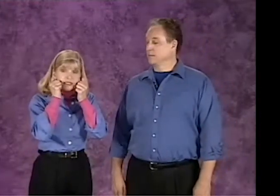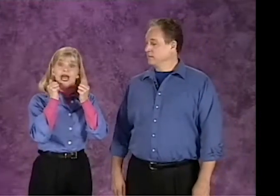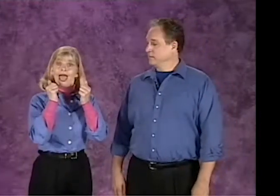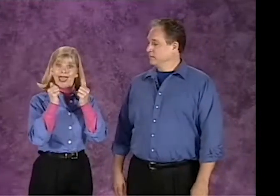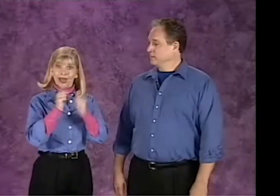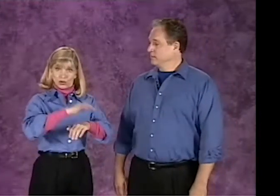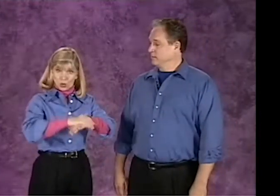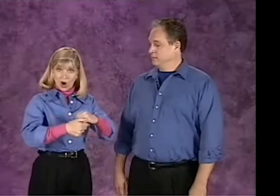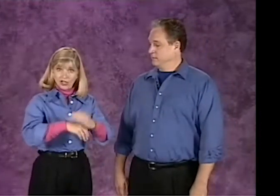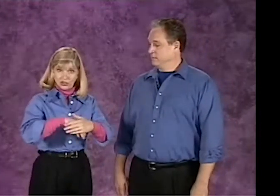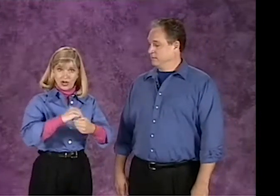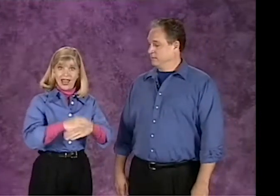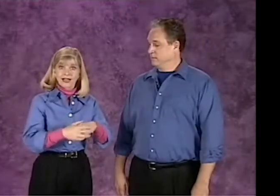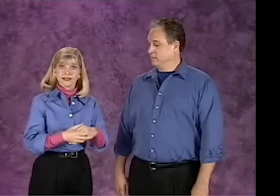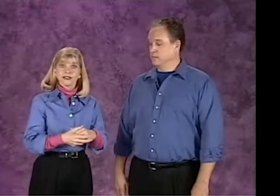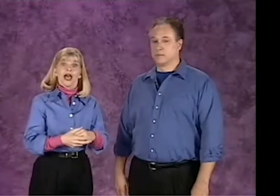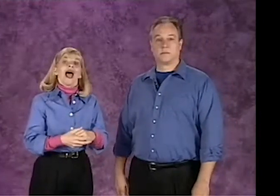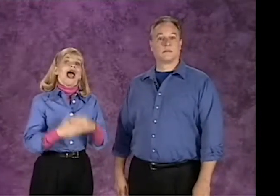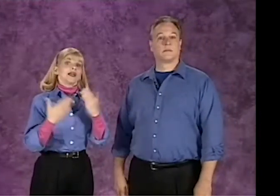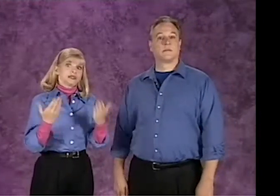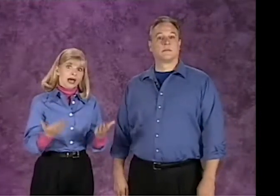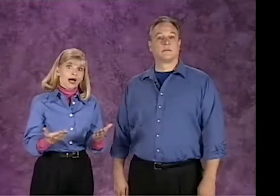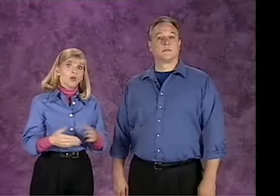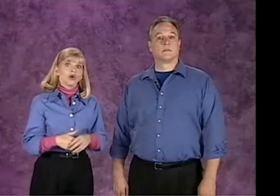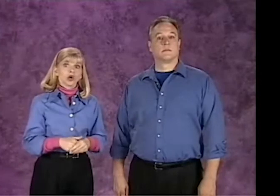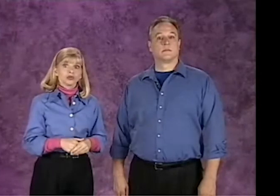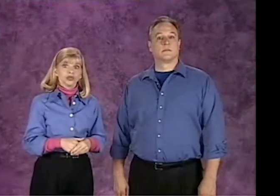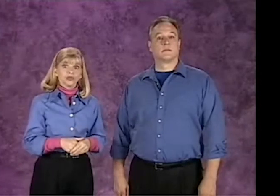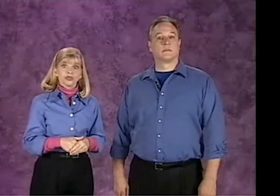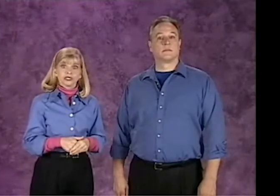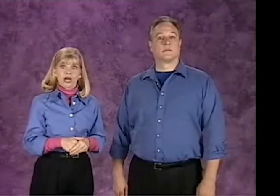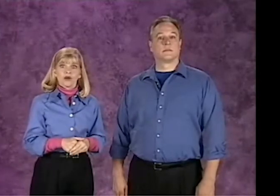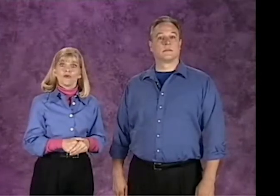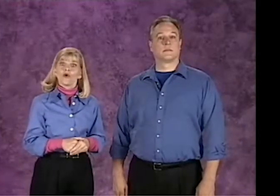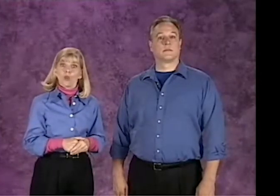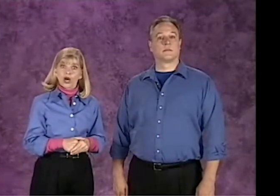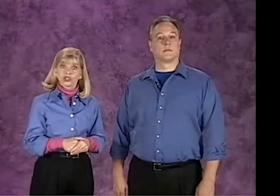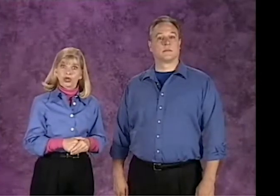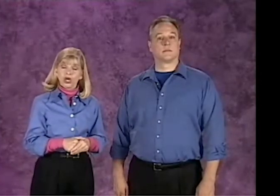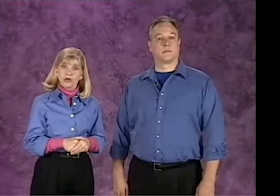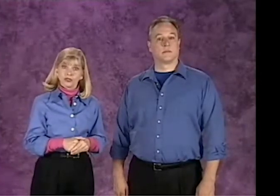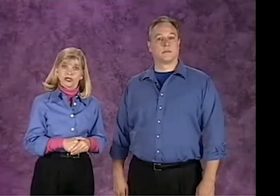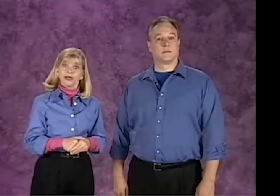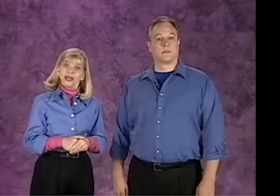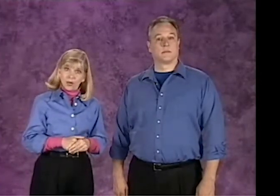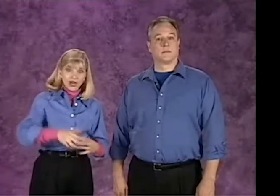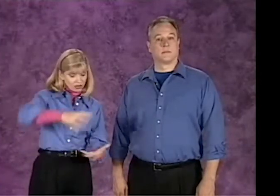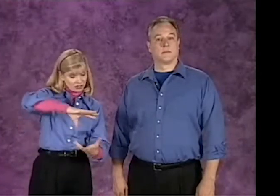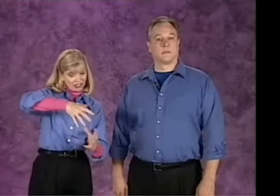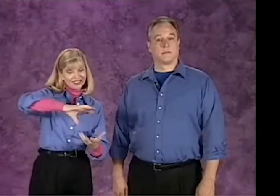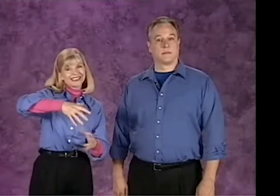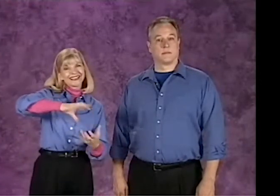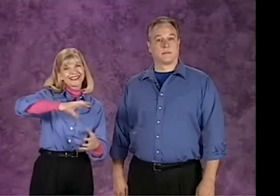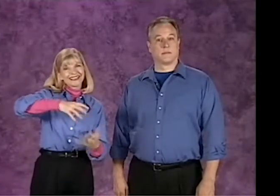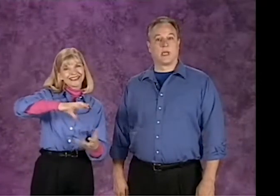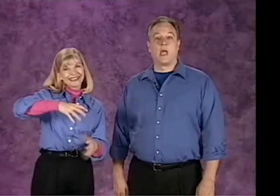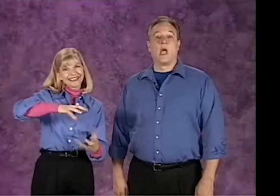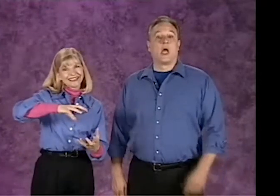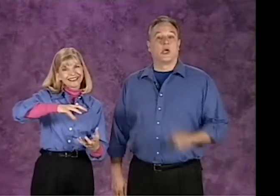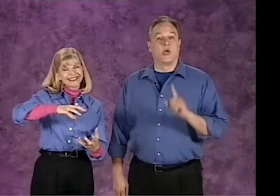face and wash your hands, and now we're going to use the sign for washing clothes in a washing machine.